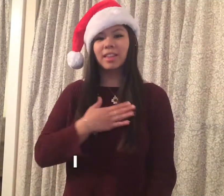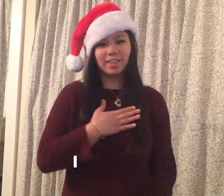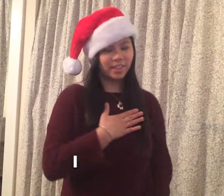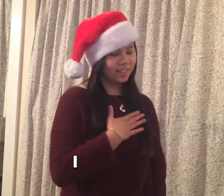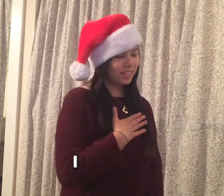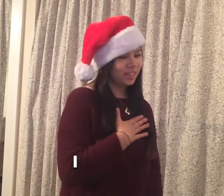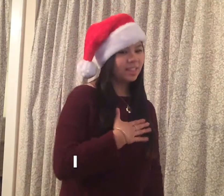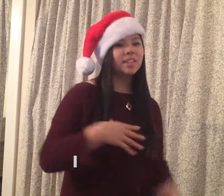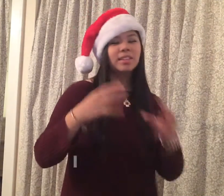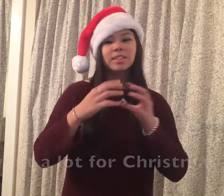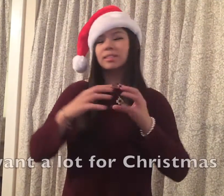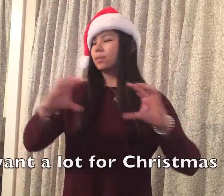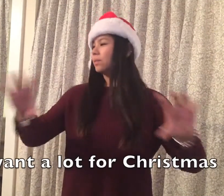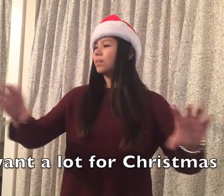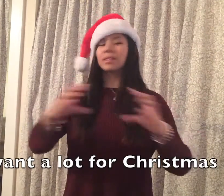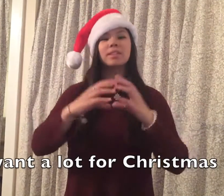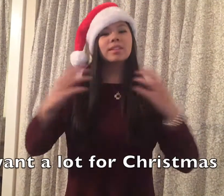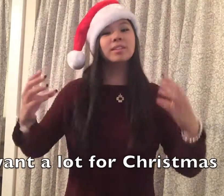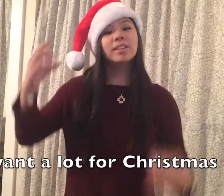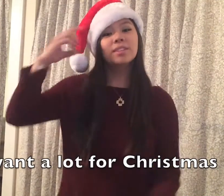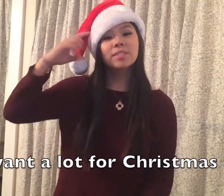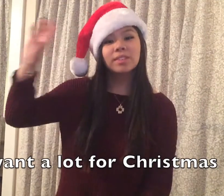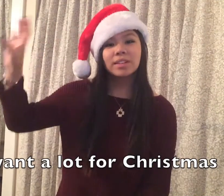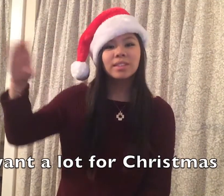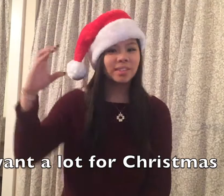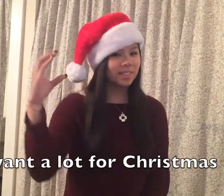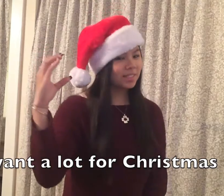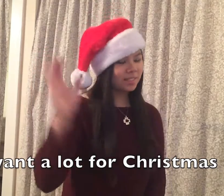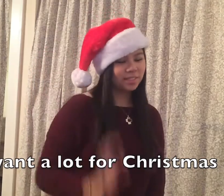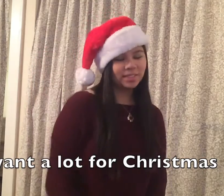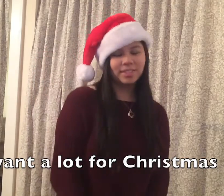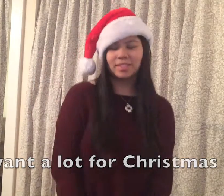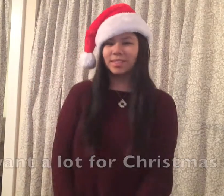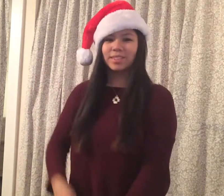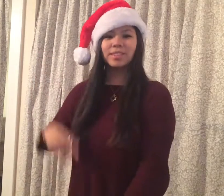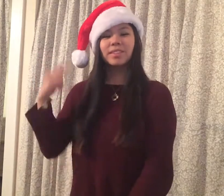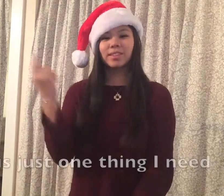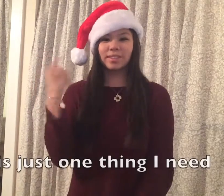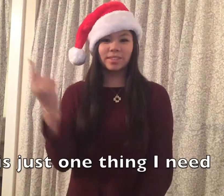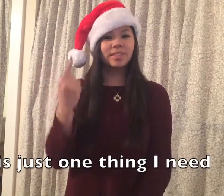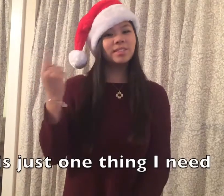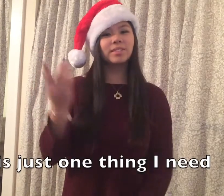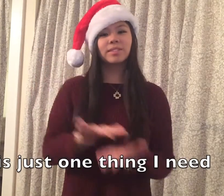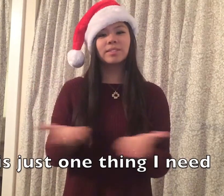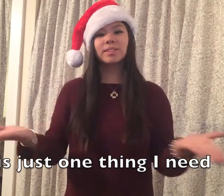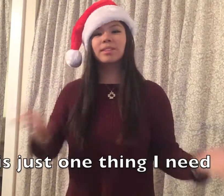I don't want a lot for Christmas There is just